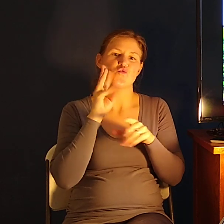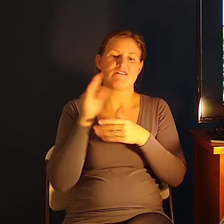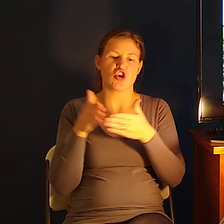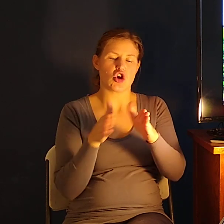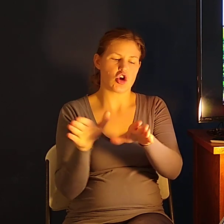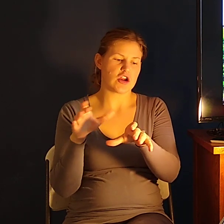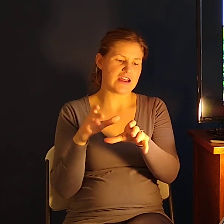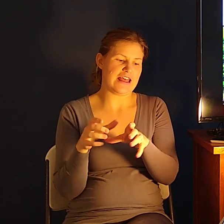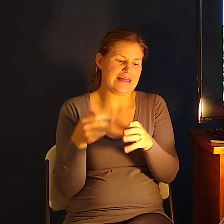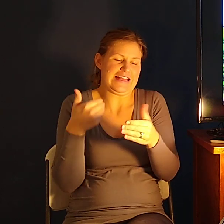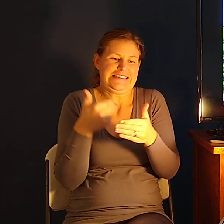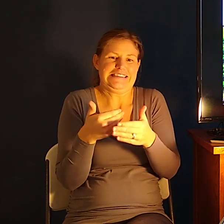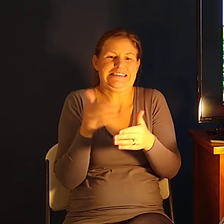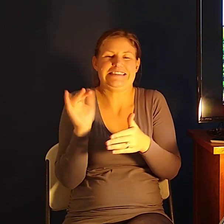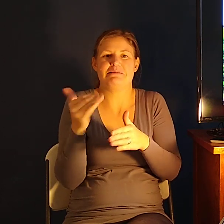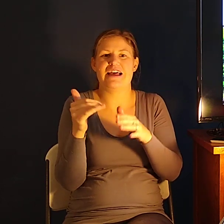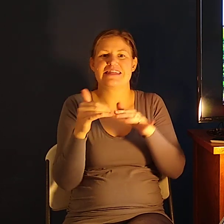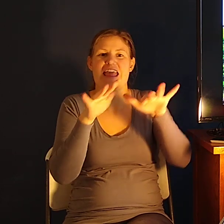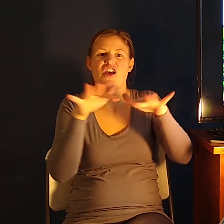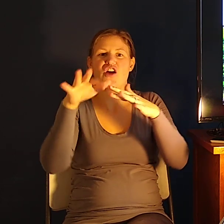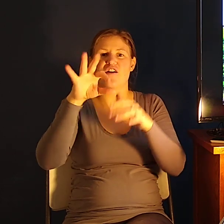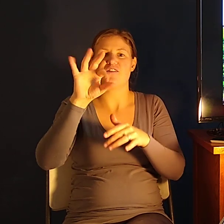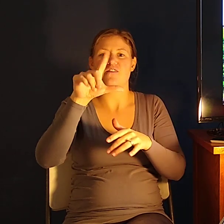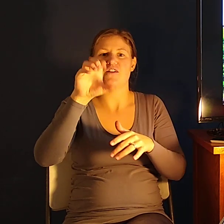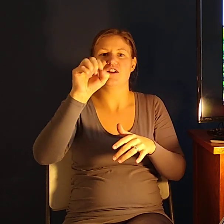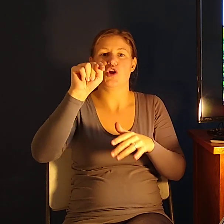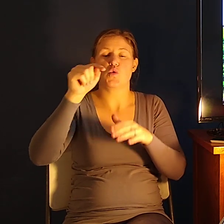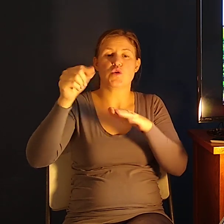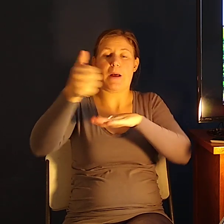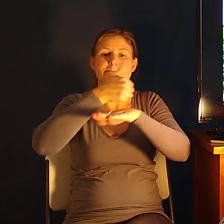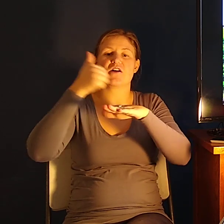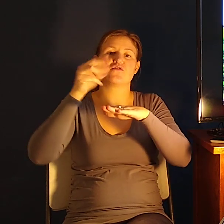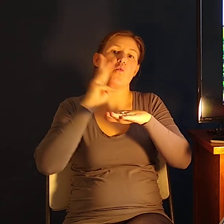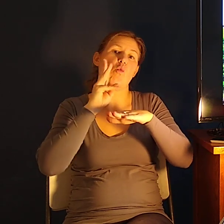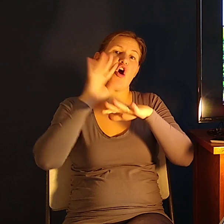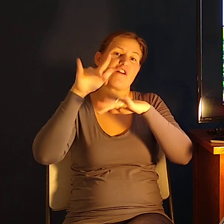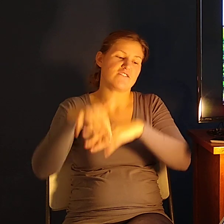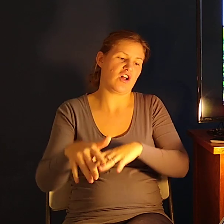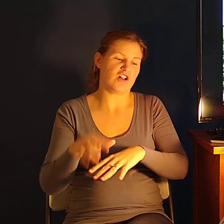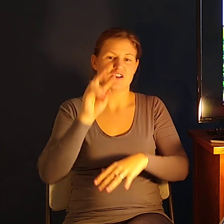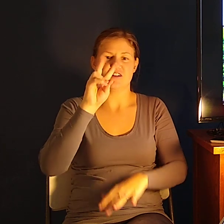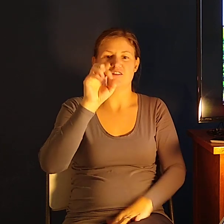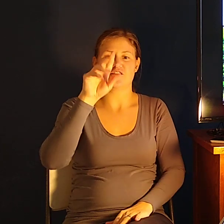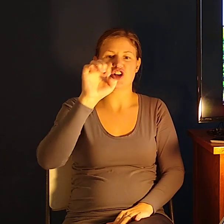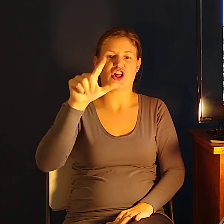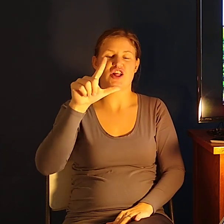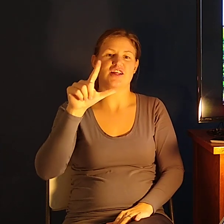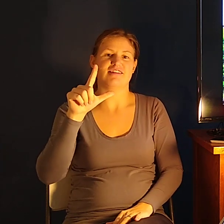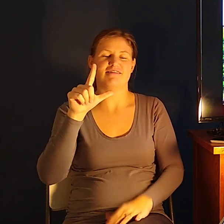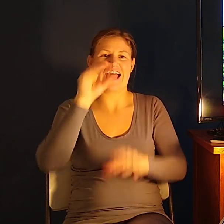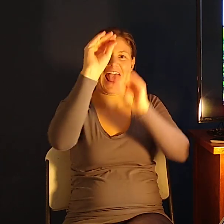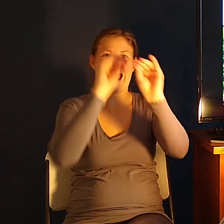almost to float above the waterfall. Vertical accents were influenced by the surrounding